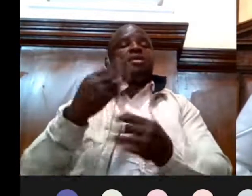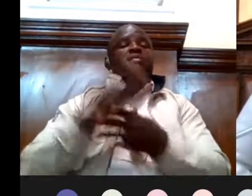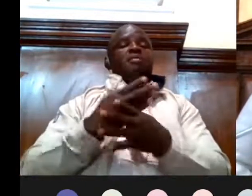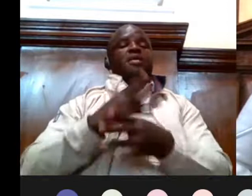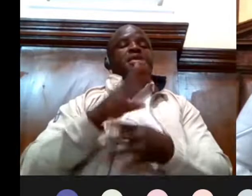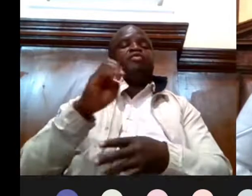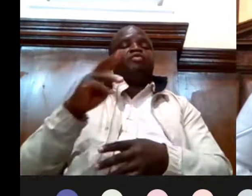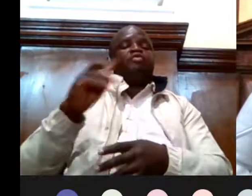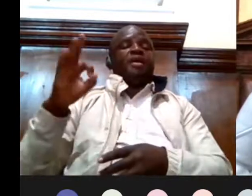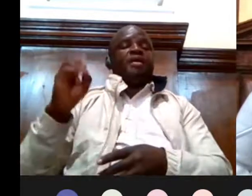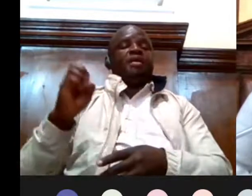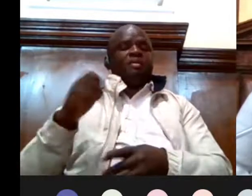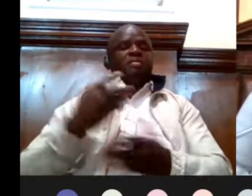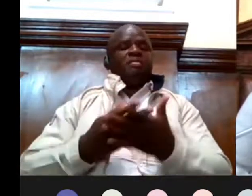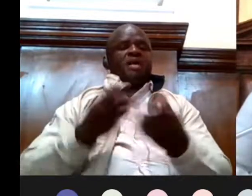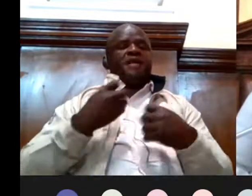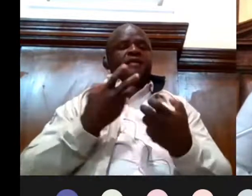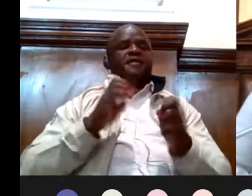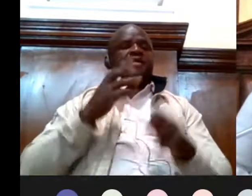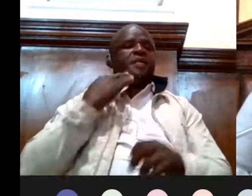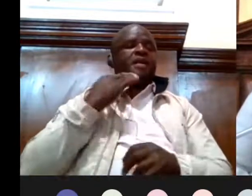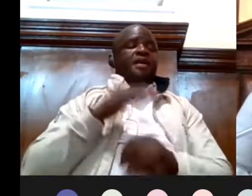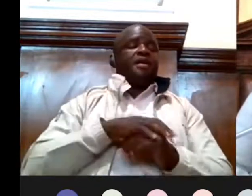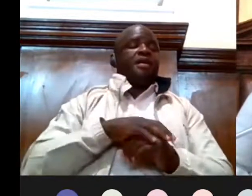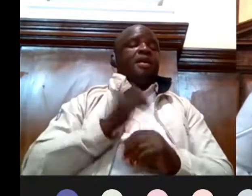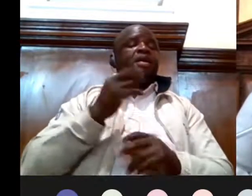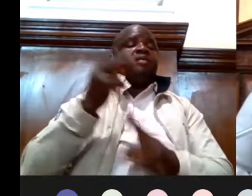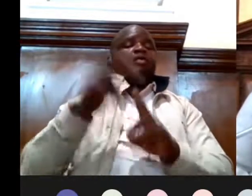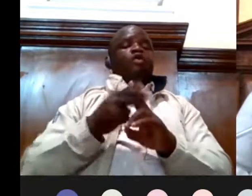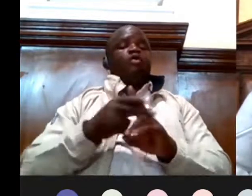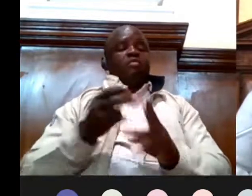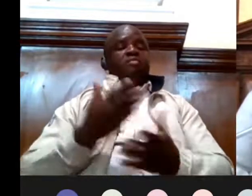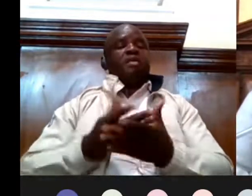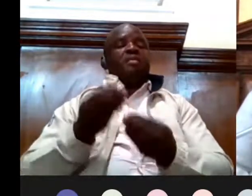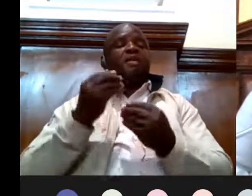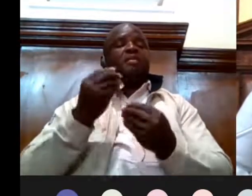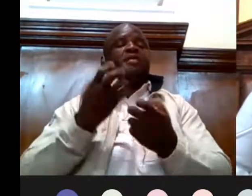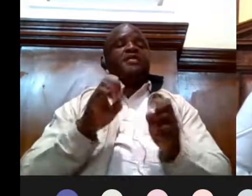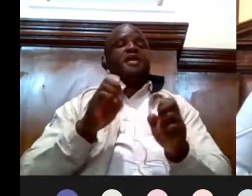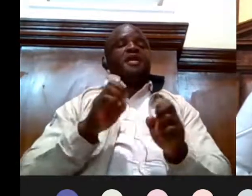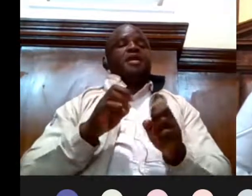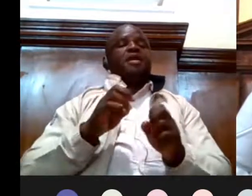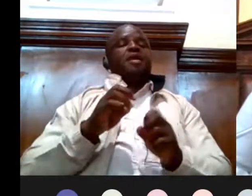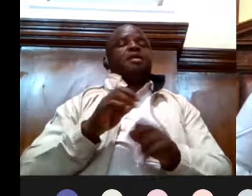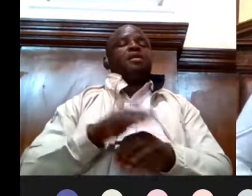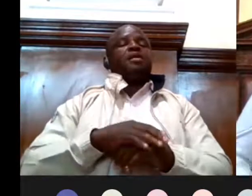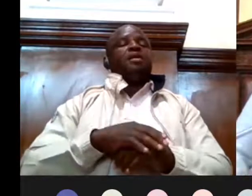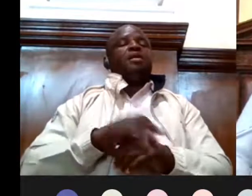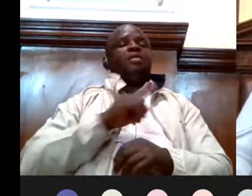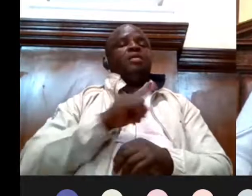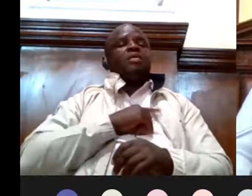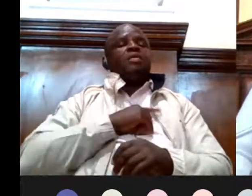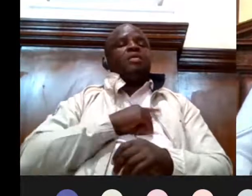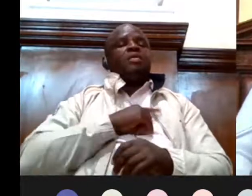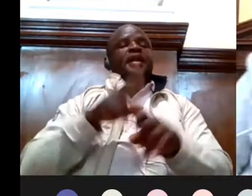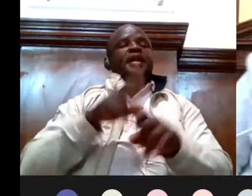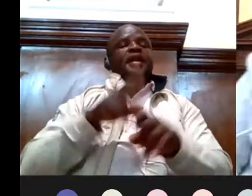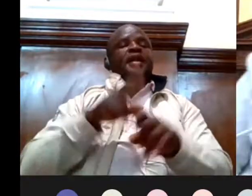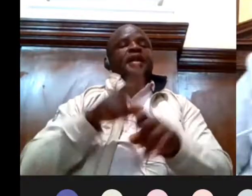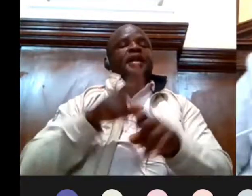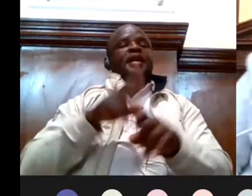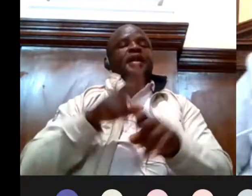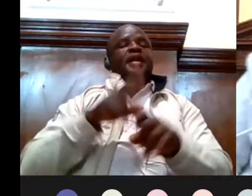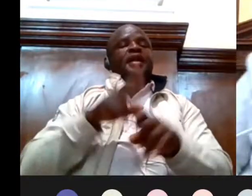emafube, sizifumana nini for free of charge? If ikhondo zona siyakwazi uzifumana, why sanitary towels